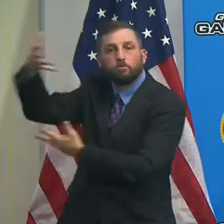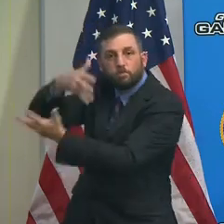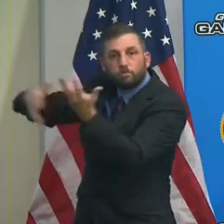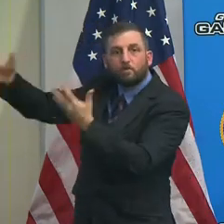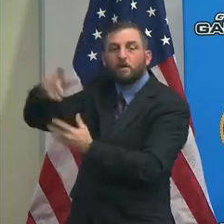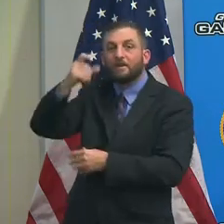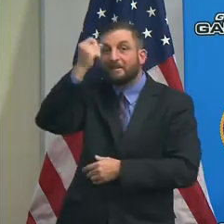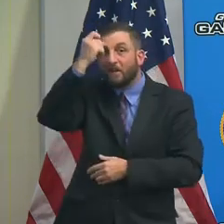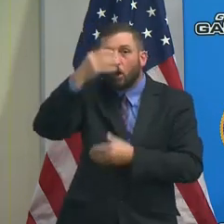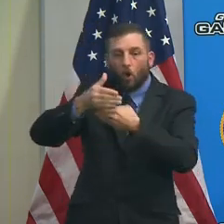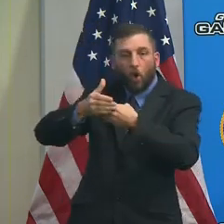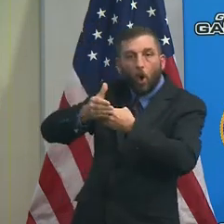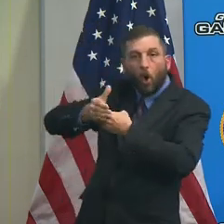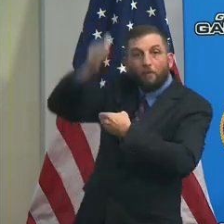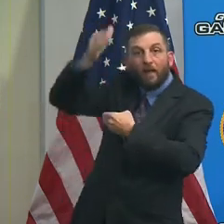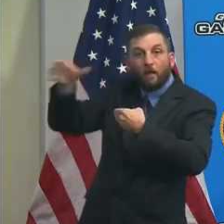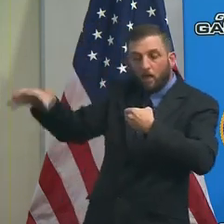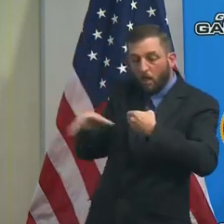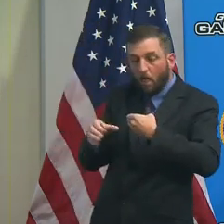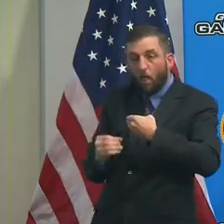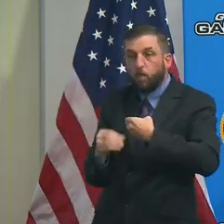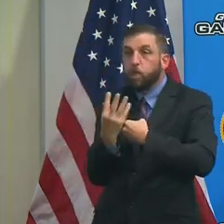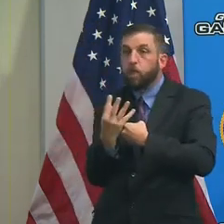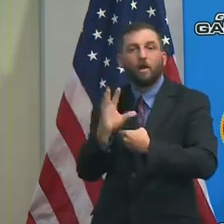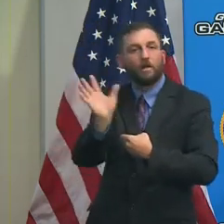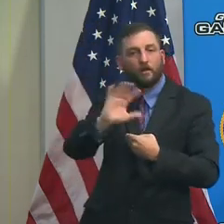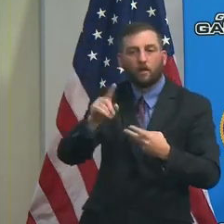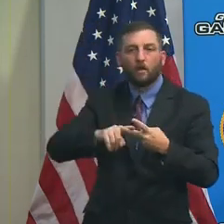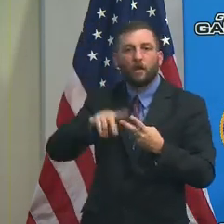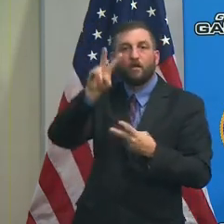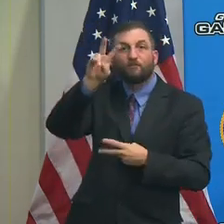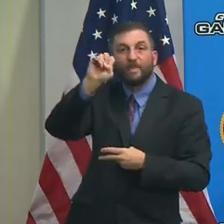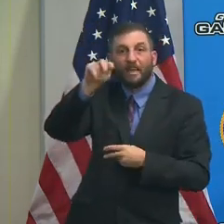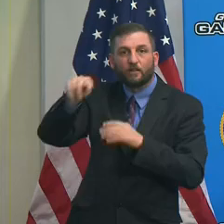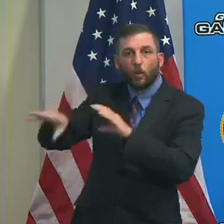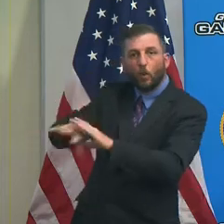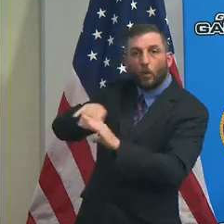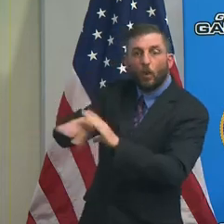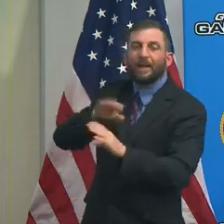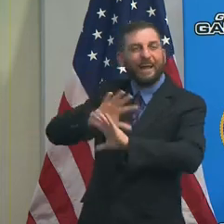a vent, not in a crawl space or a garage, anything like that.